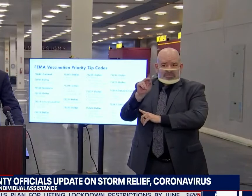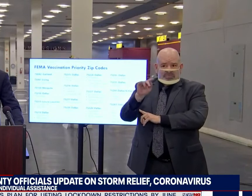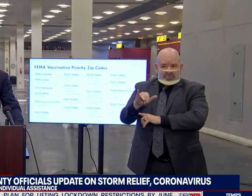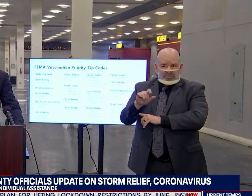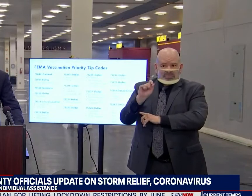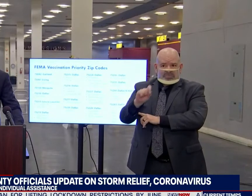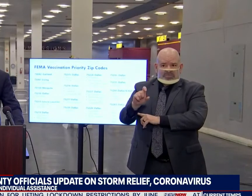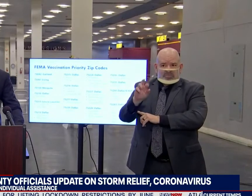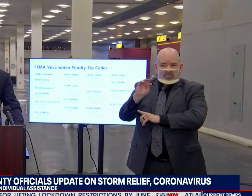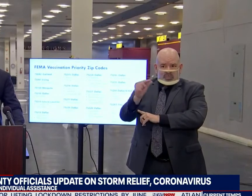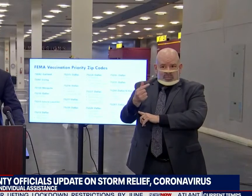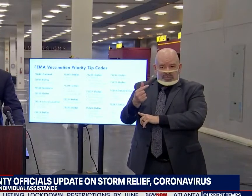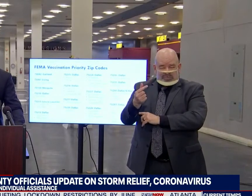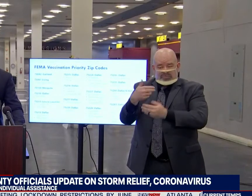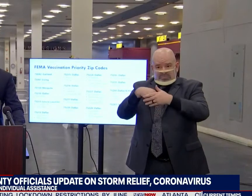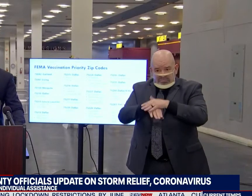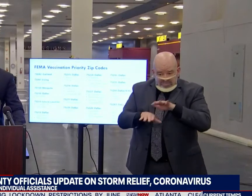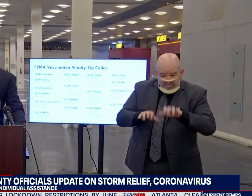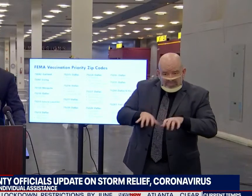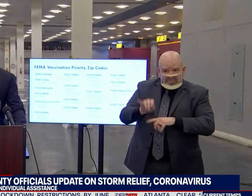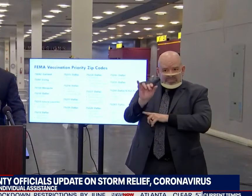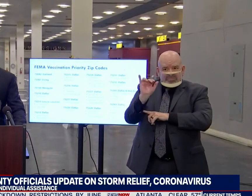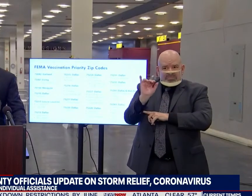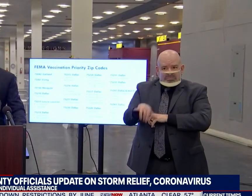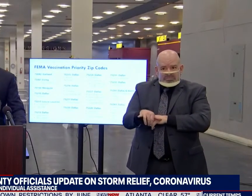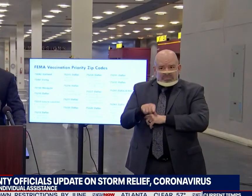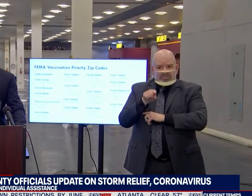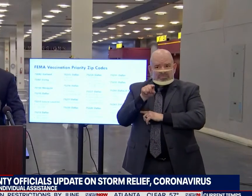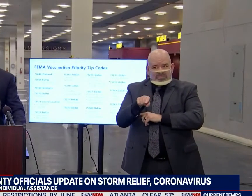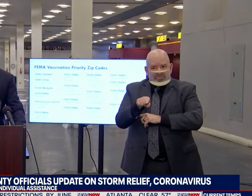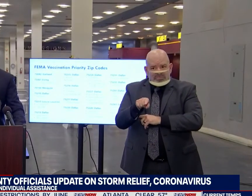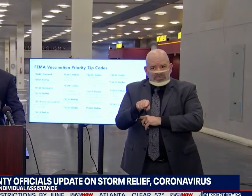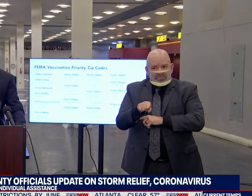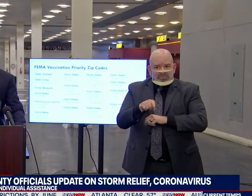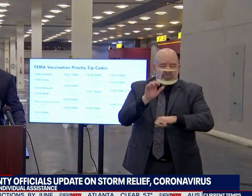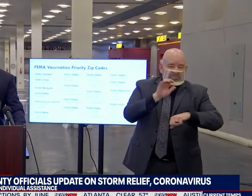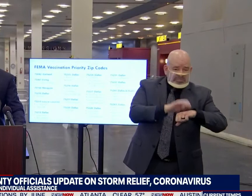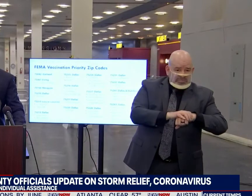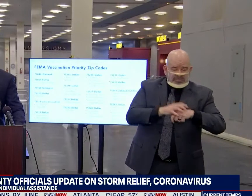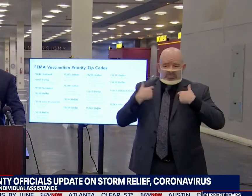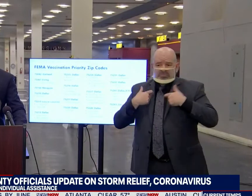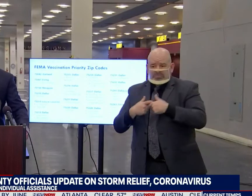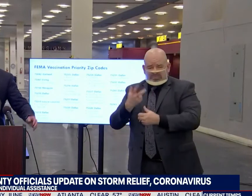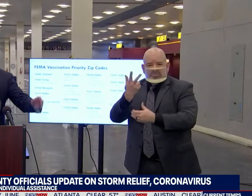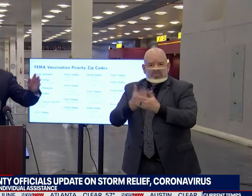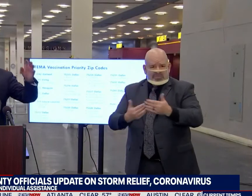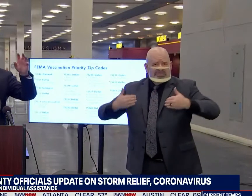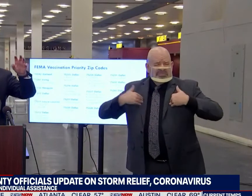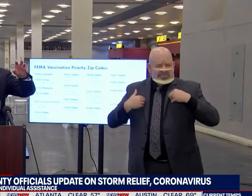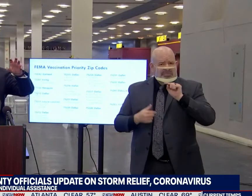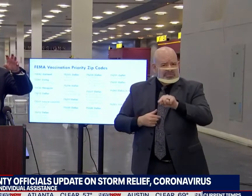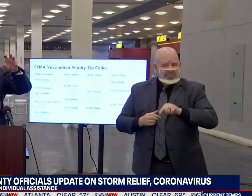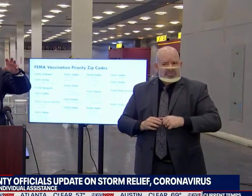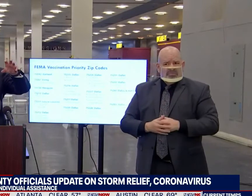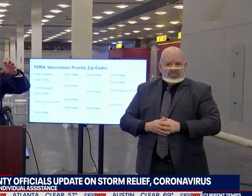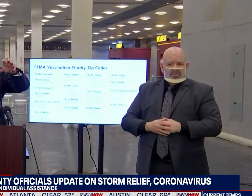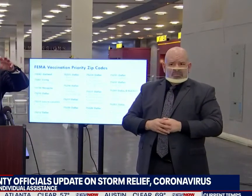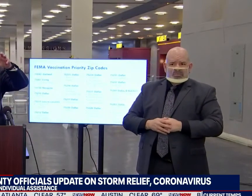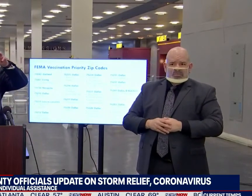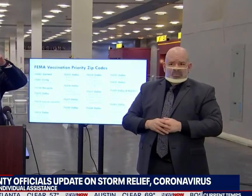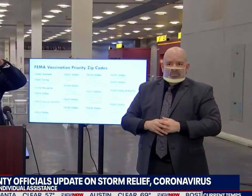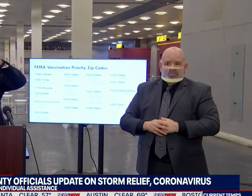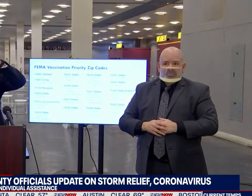There's a link for vaccines in English and Spanish. At the top of the website, you can register. You're just registering